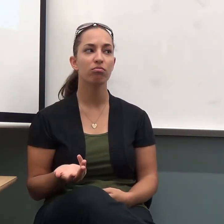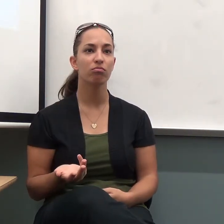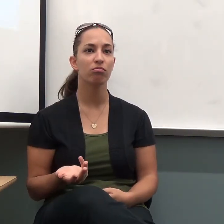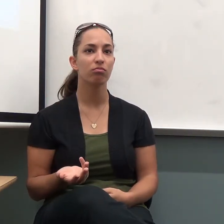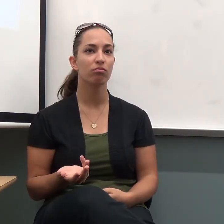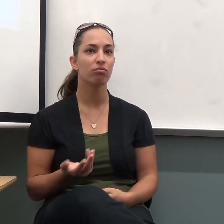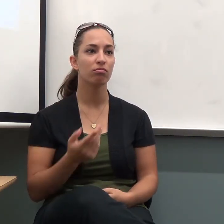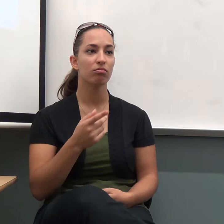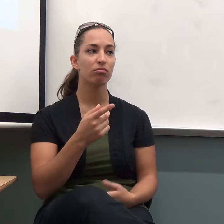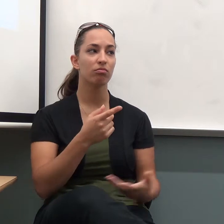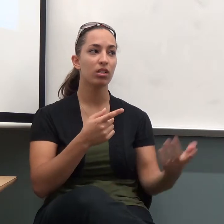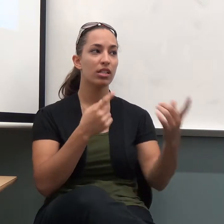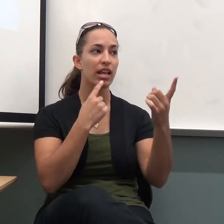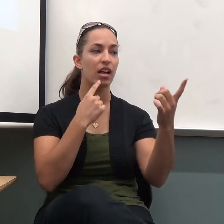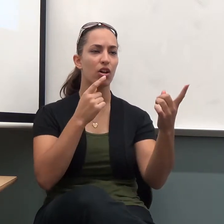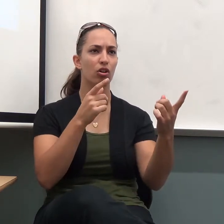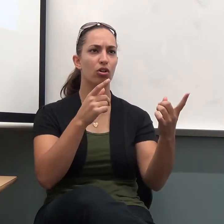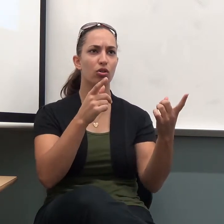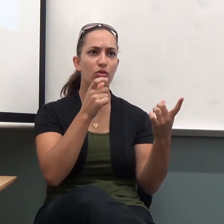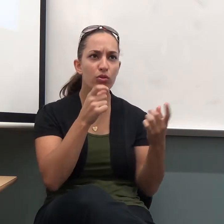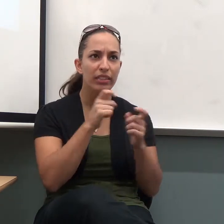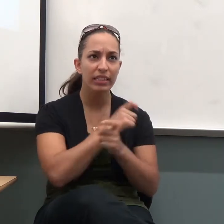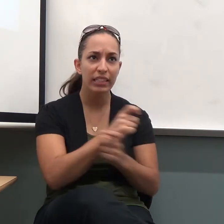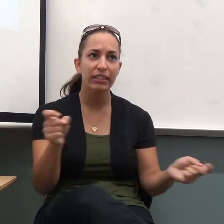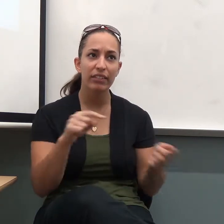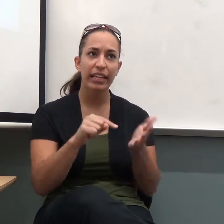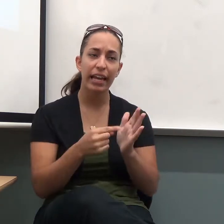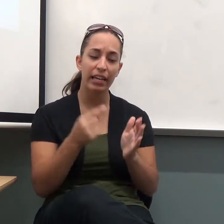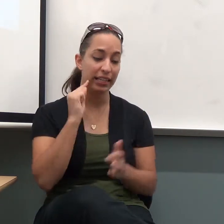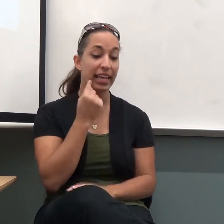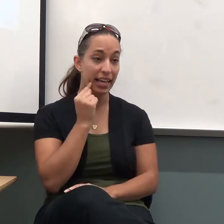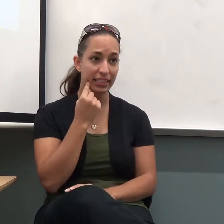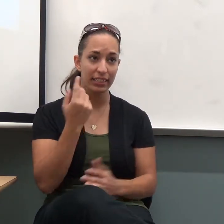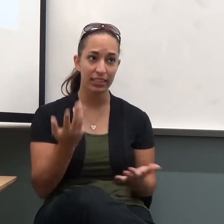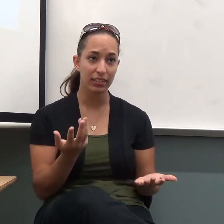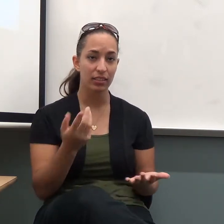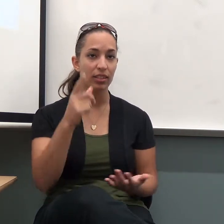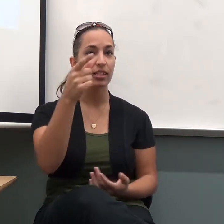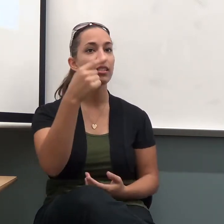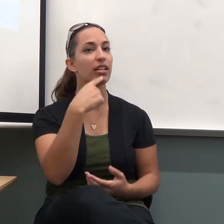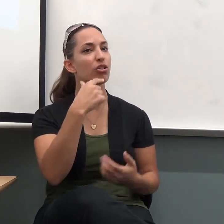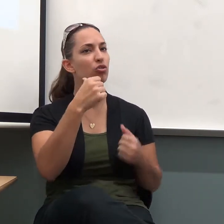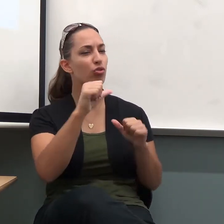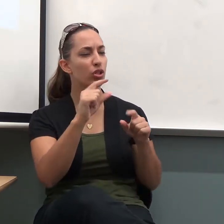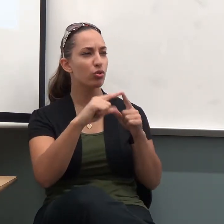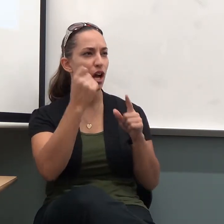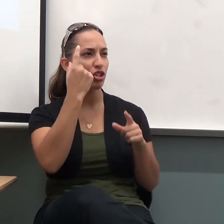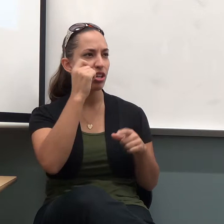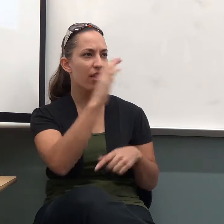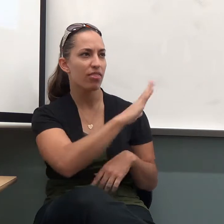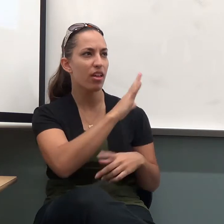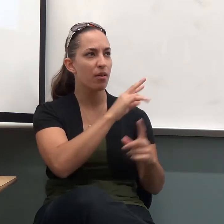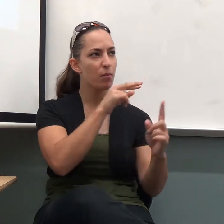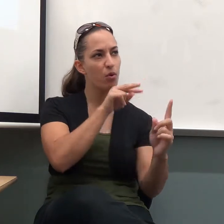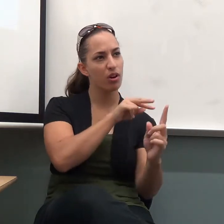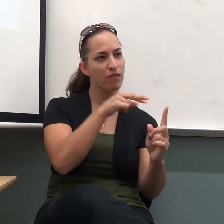Who's giving the candy? You're trying to understand what point of view they're trying to represent or